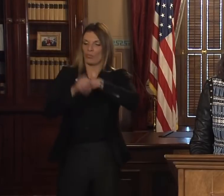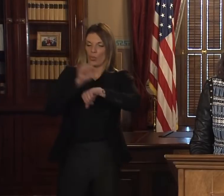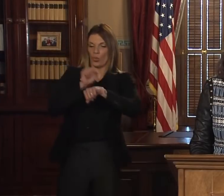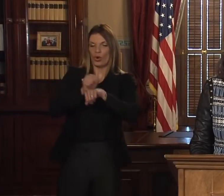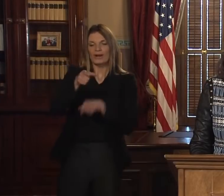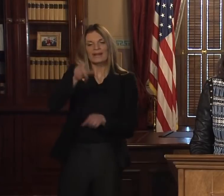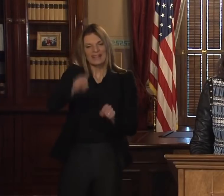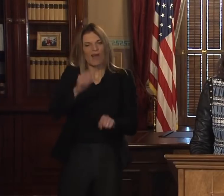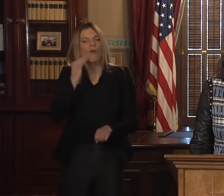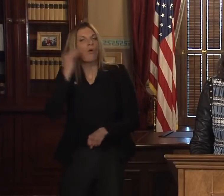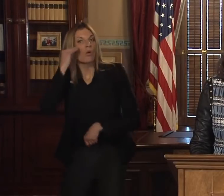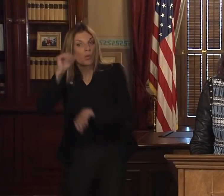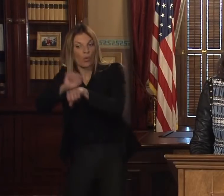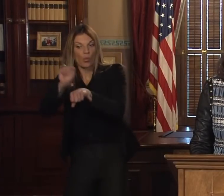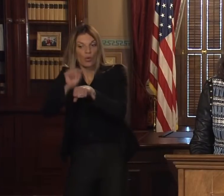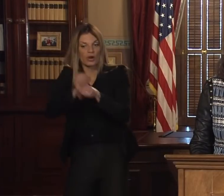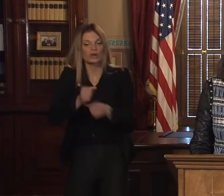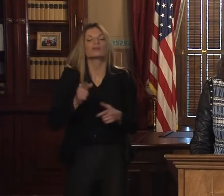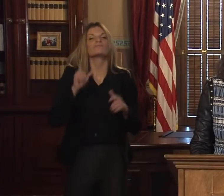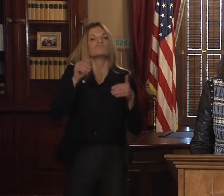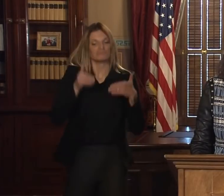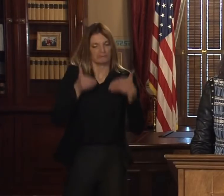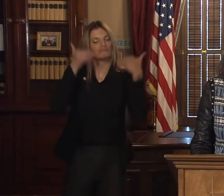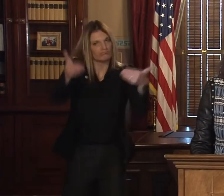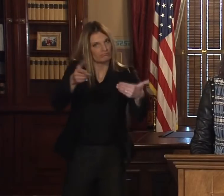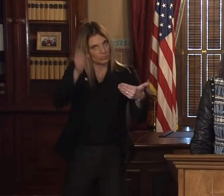can feasibly be completed remotely.